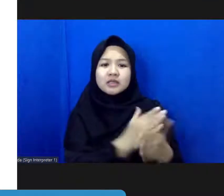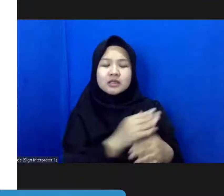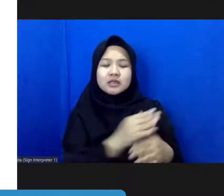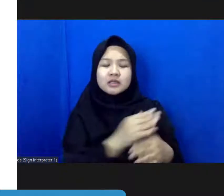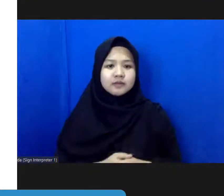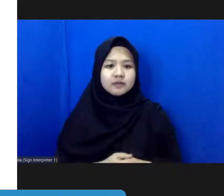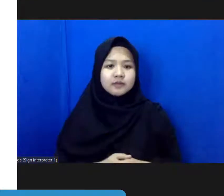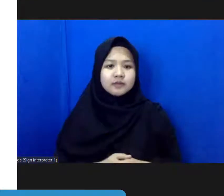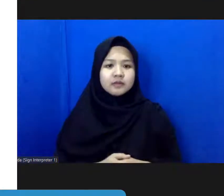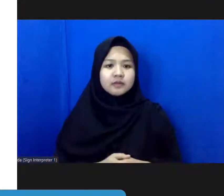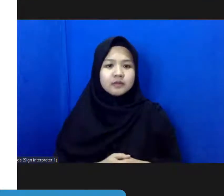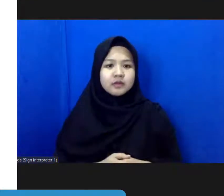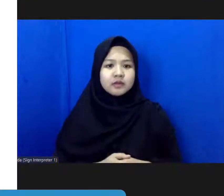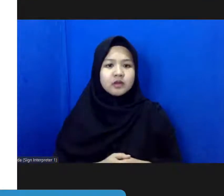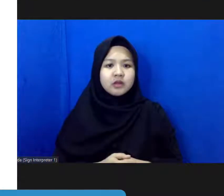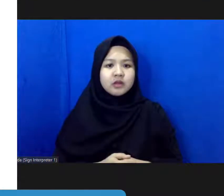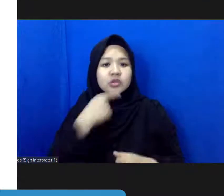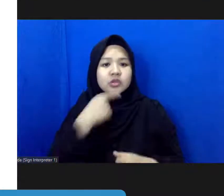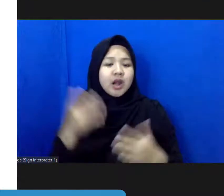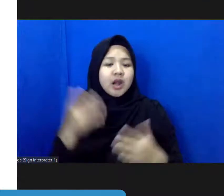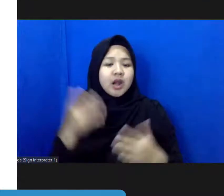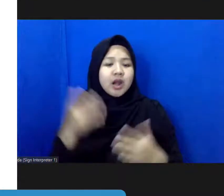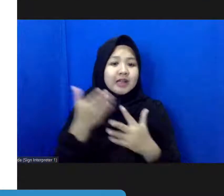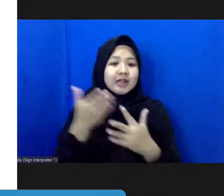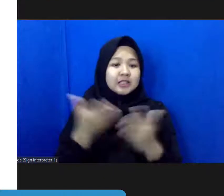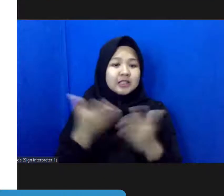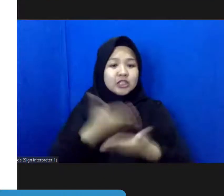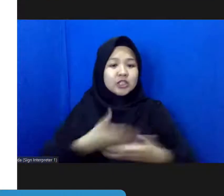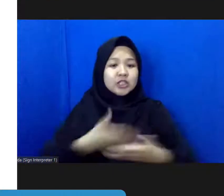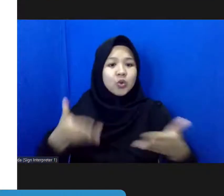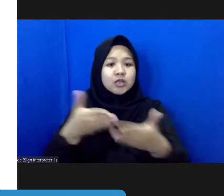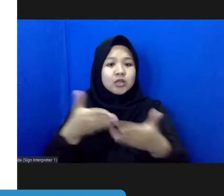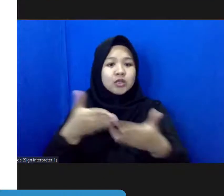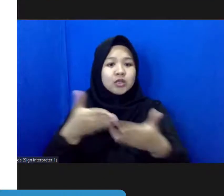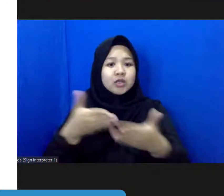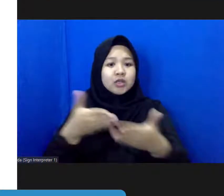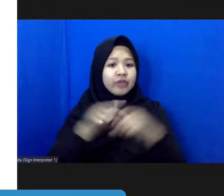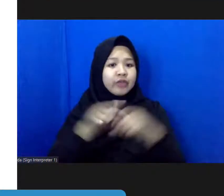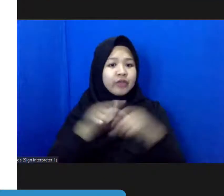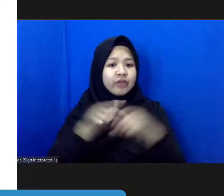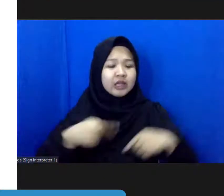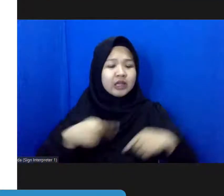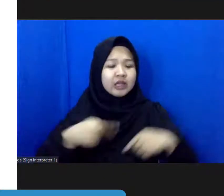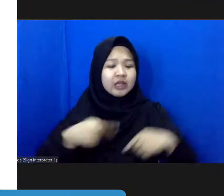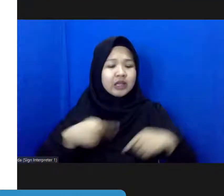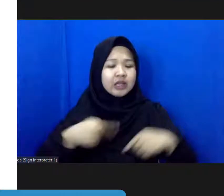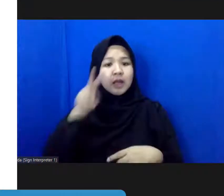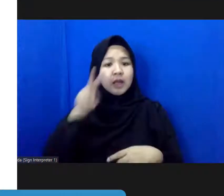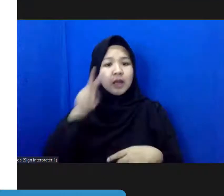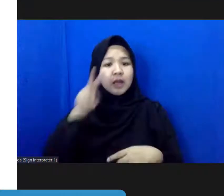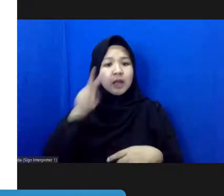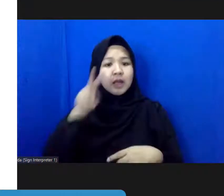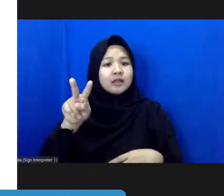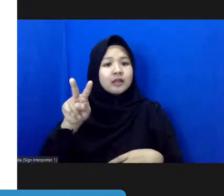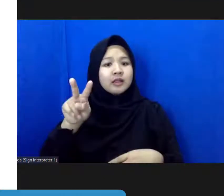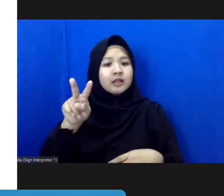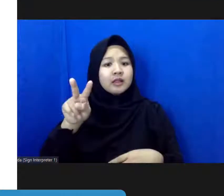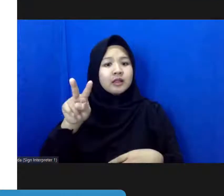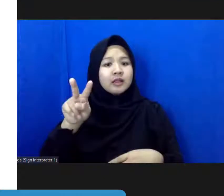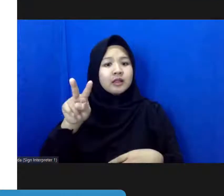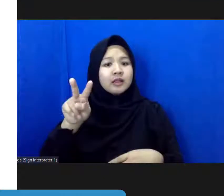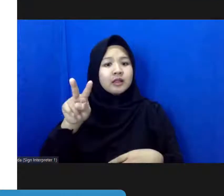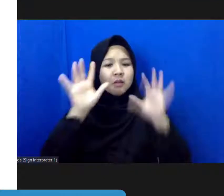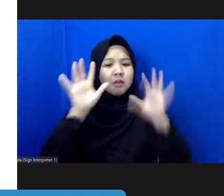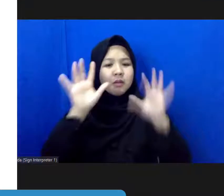particularly exacerbated during the COVID-19 context, where we saw the overall impact across